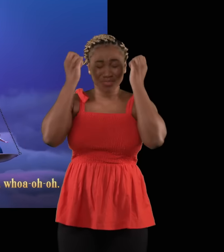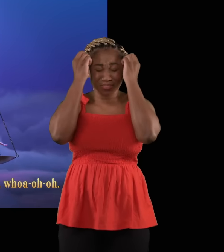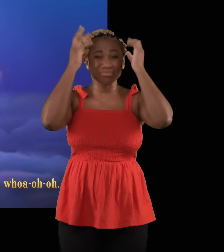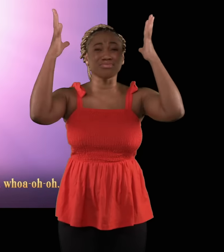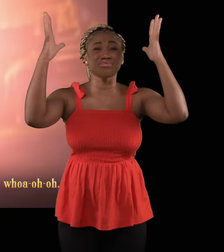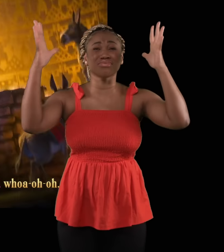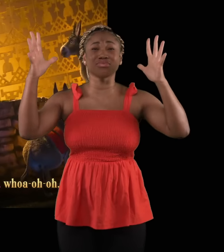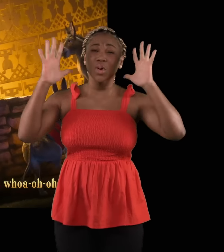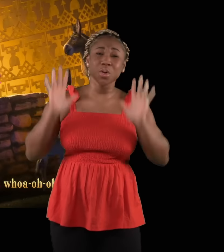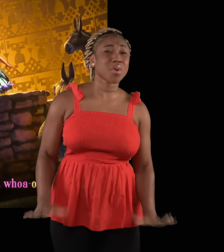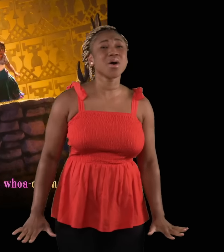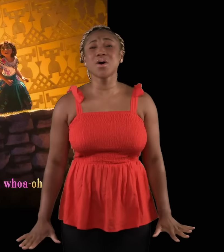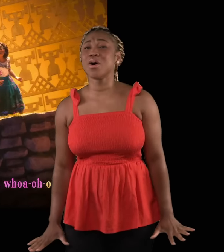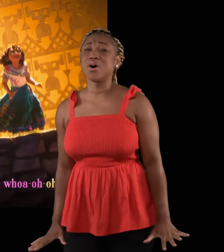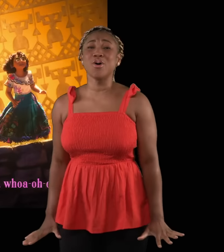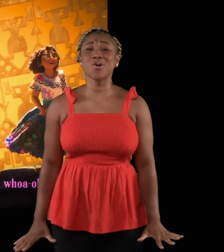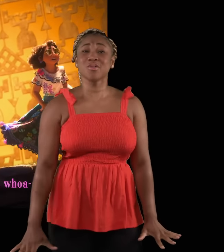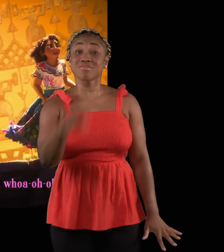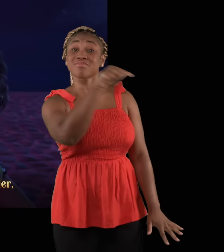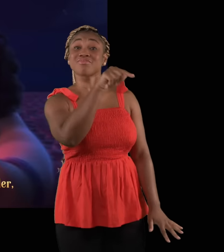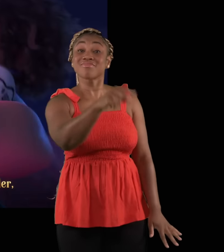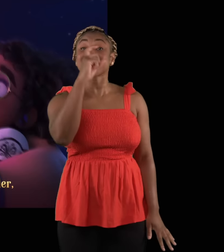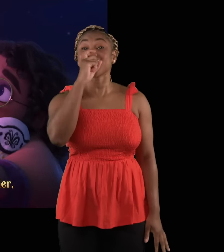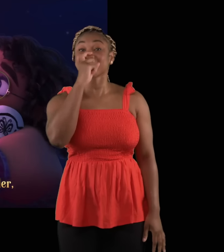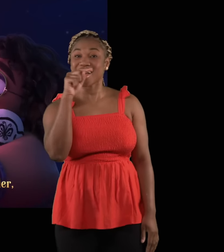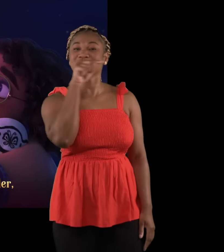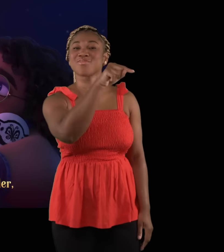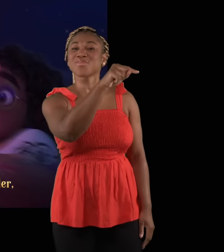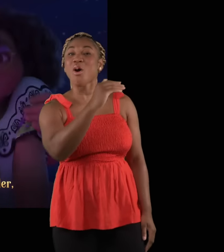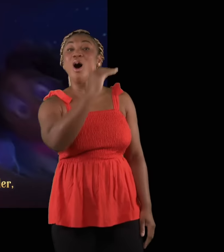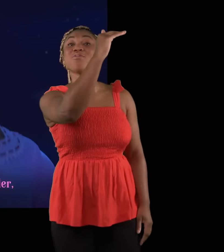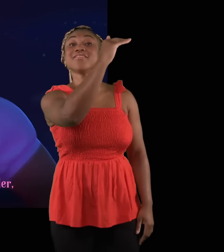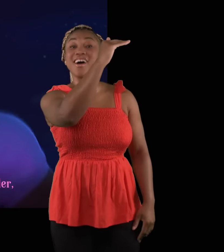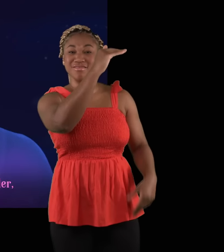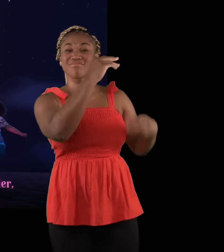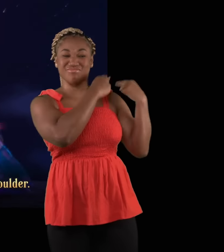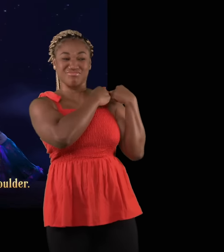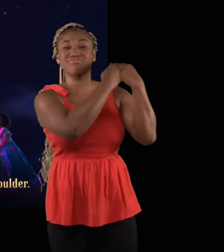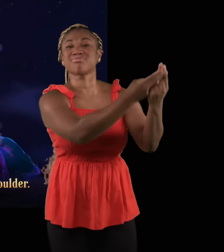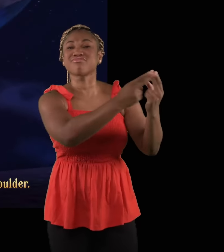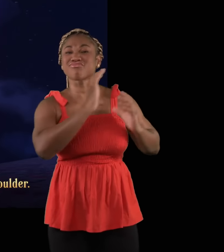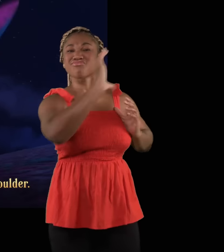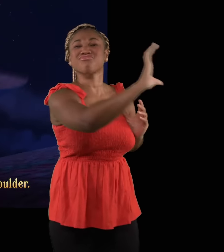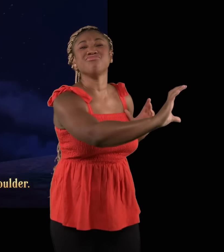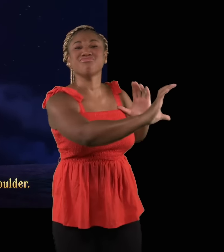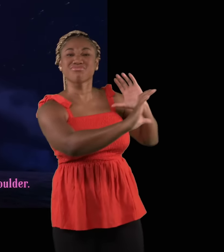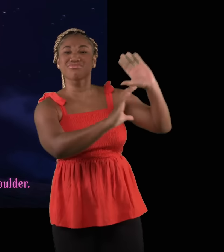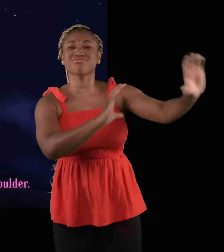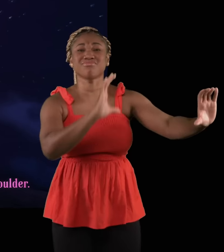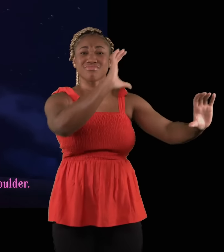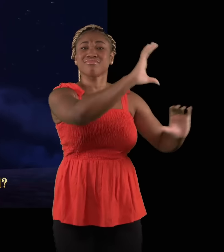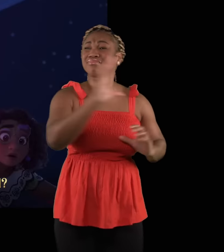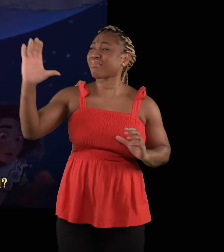Till you just go pop. Whoa. Give it to your sister. Your sister's older. Give her all the heavy things we